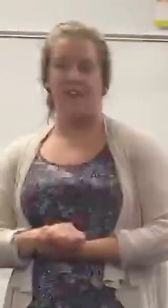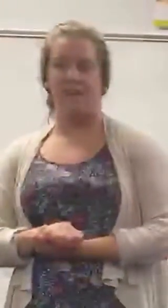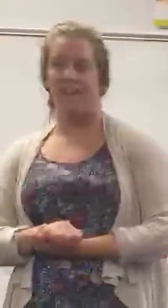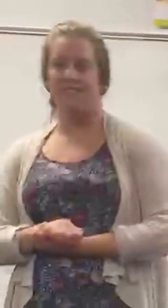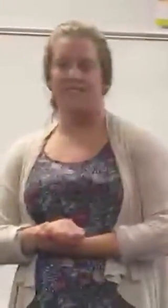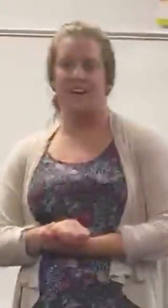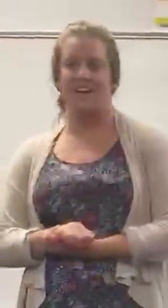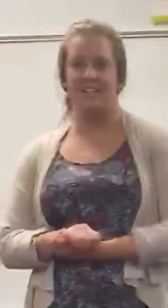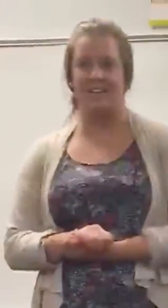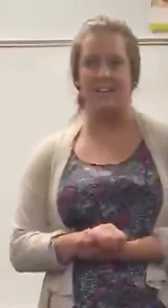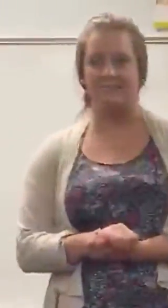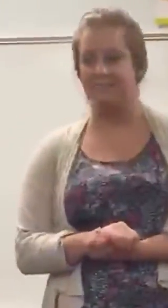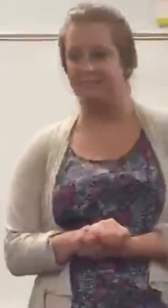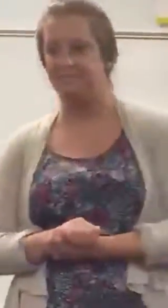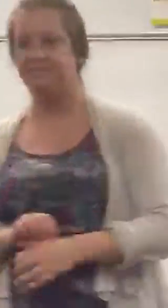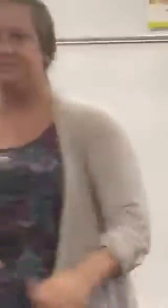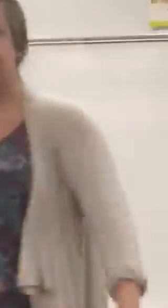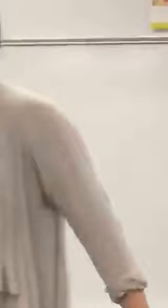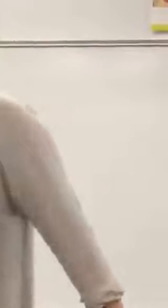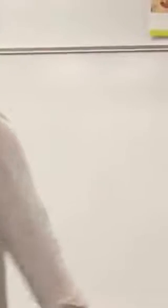Okay, go ahead and get started.